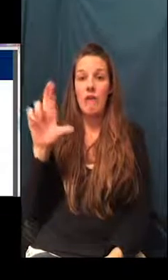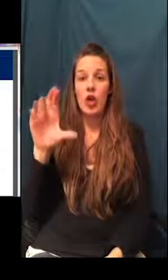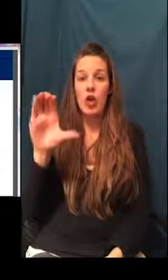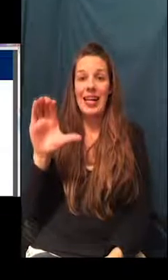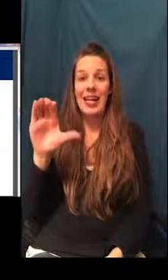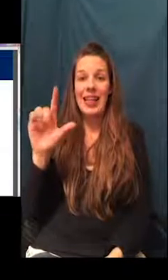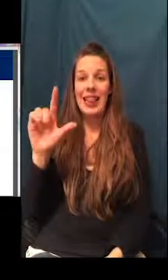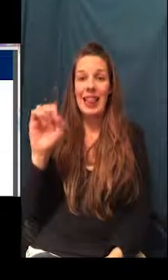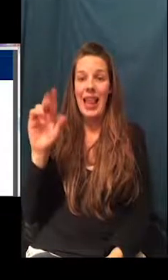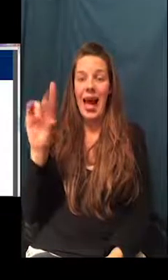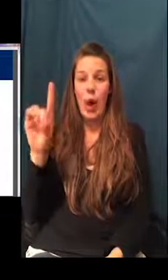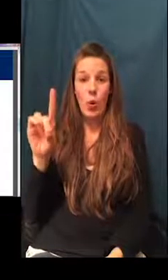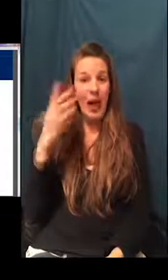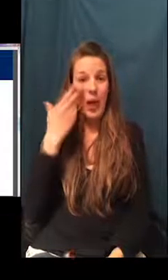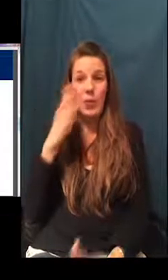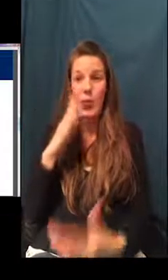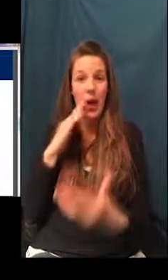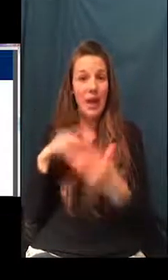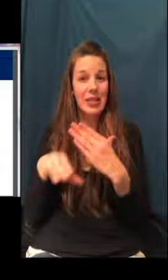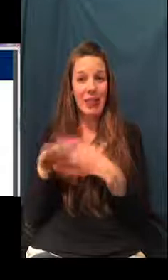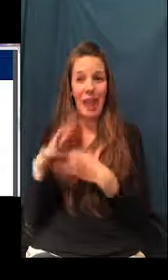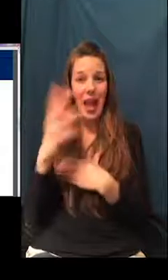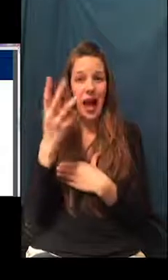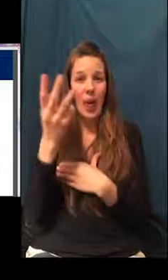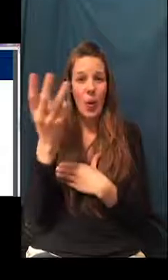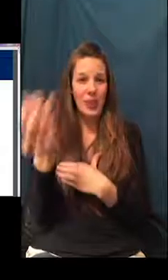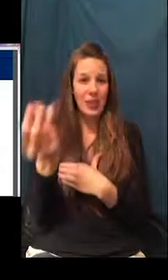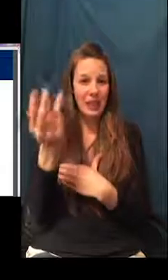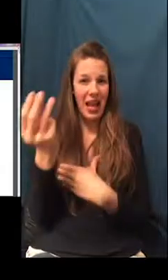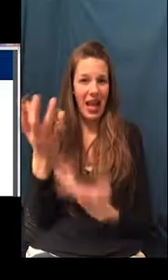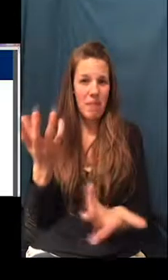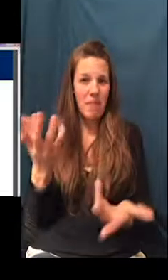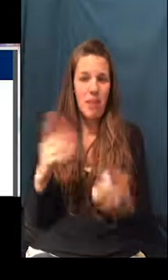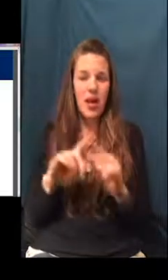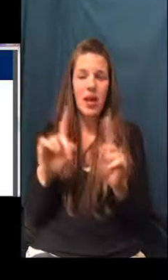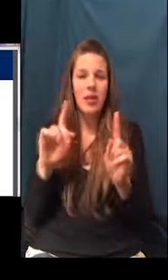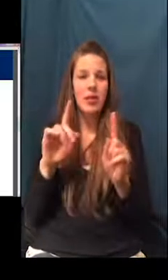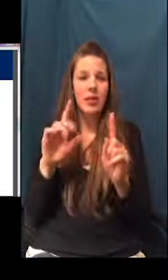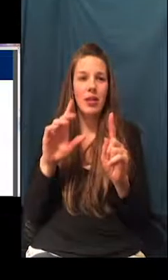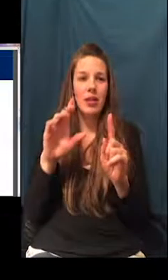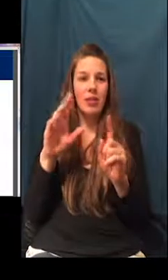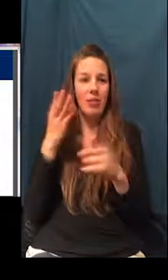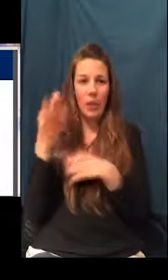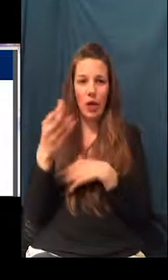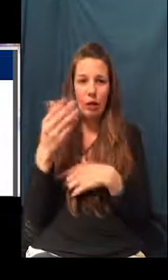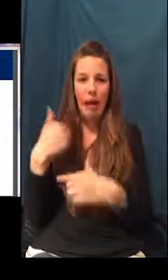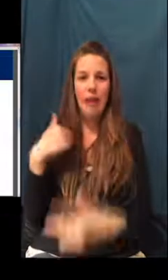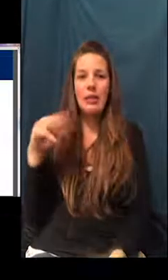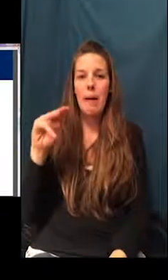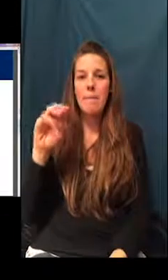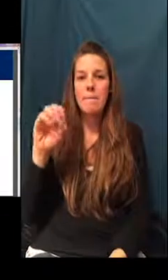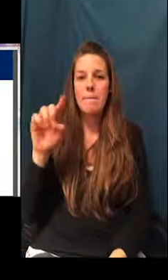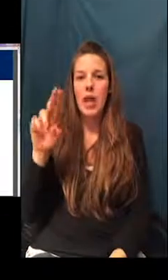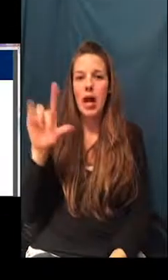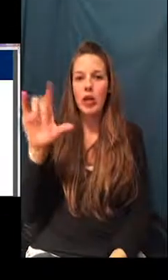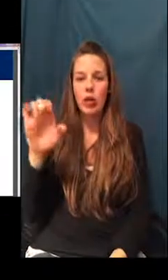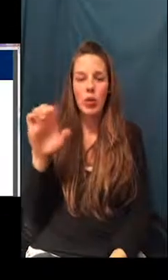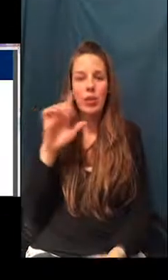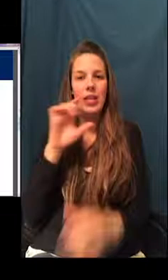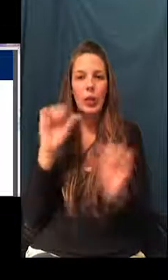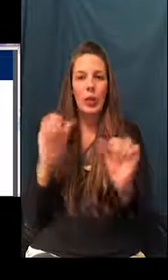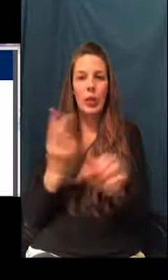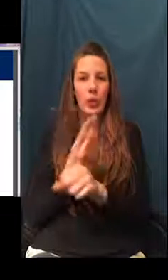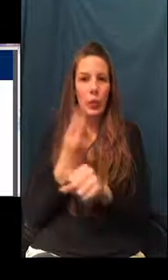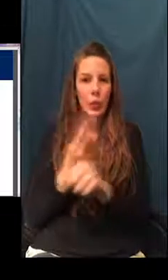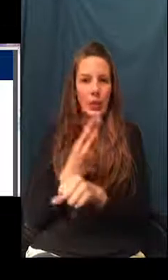don't know how you can get access to that outside of, but it's out there. It has modules that you can